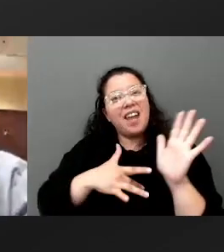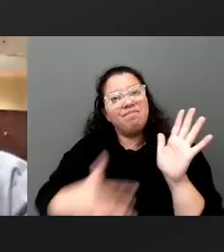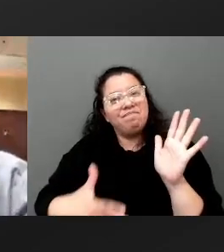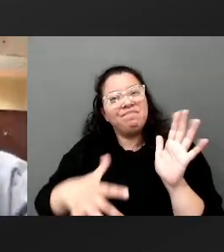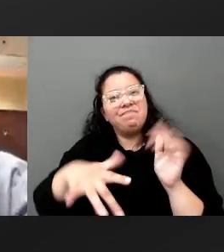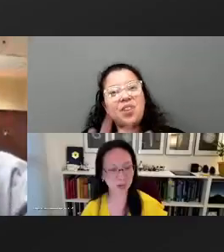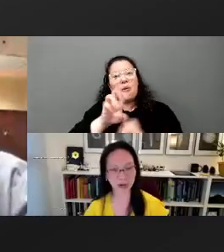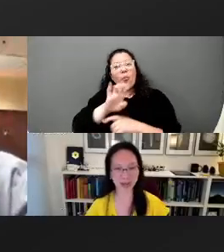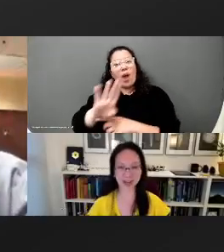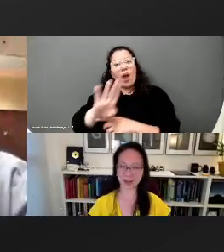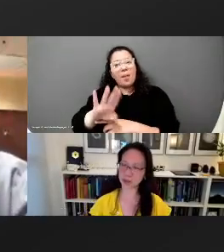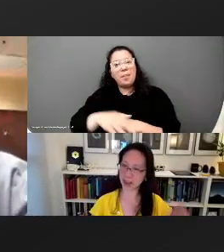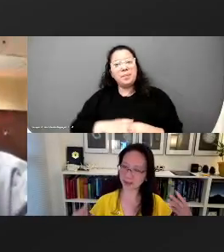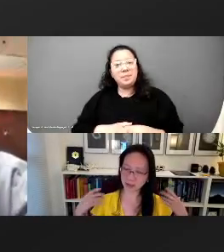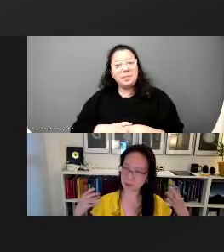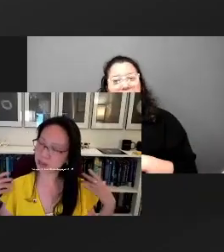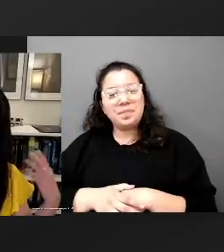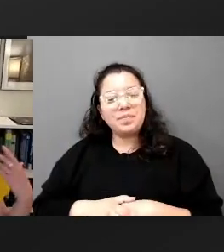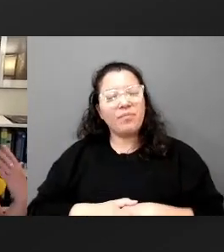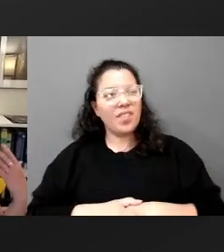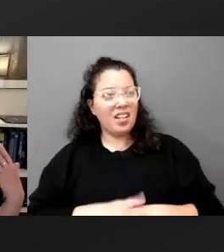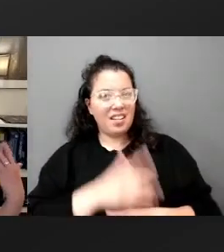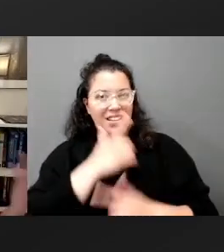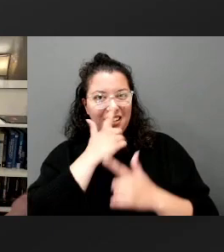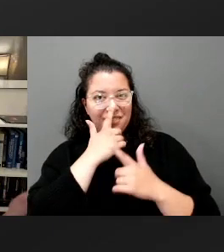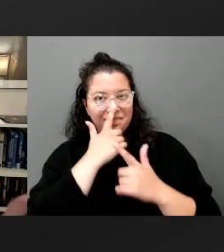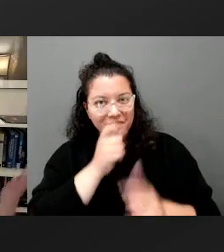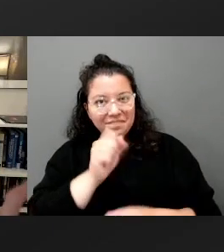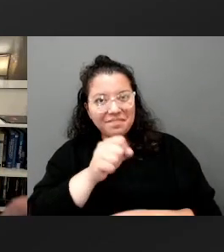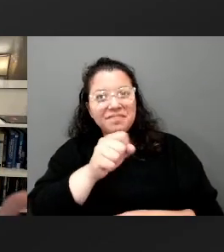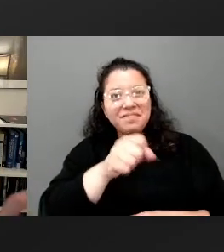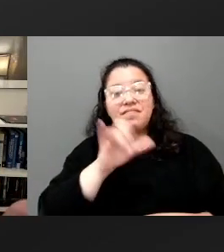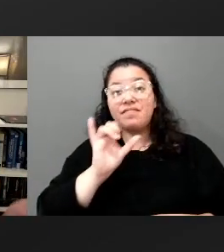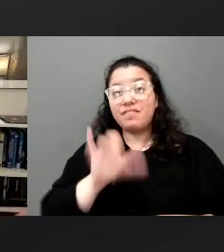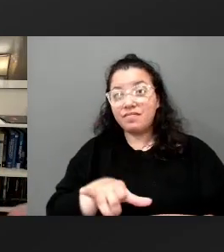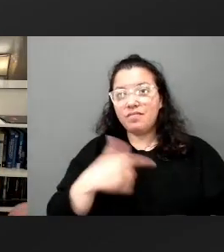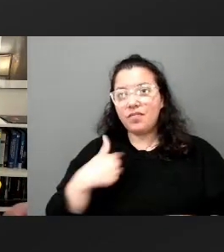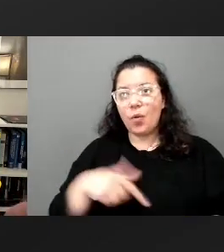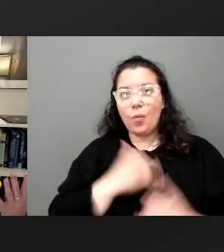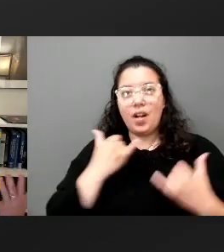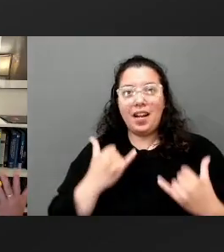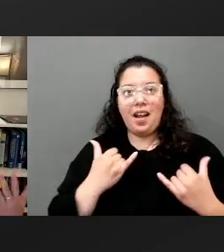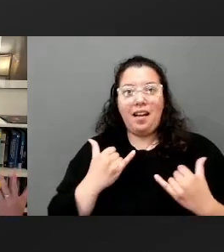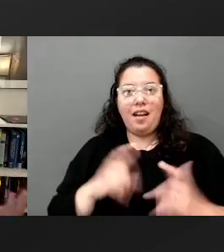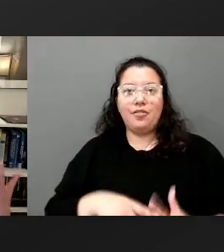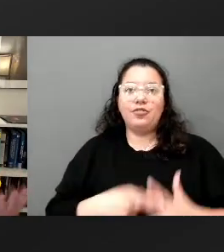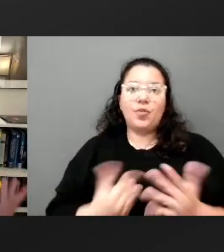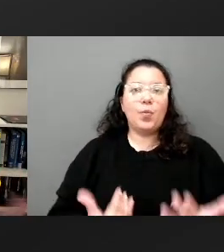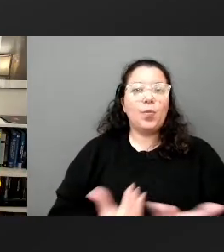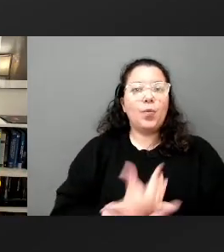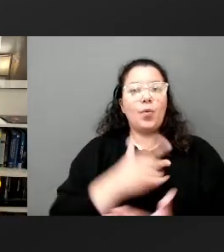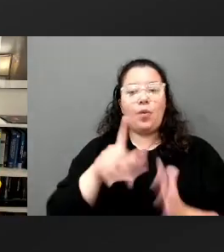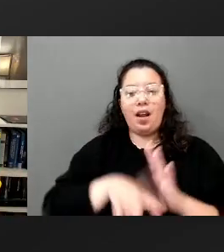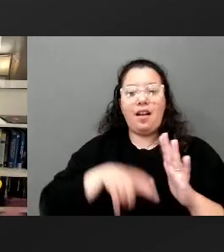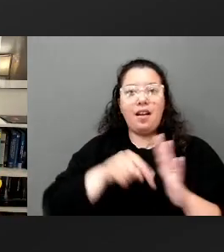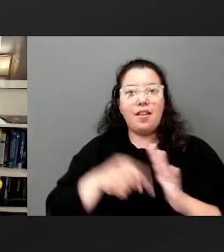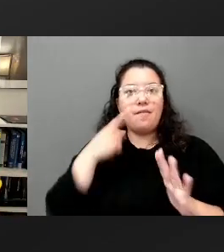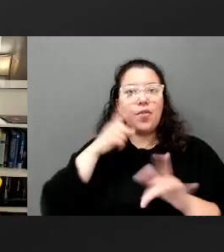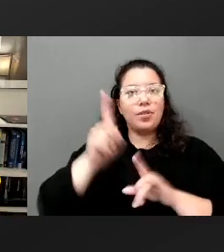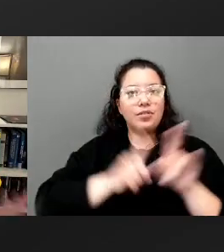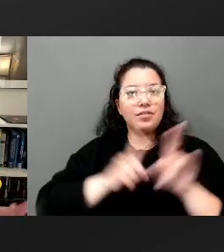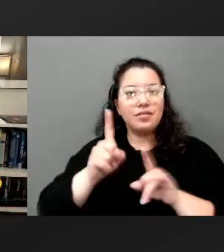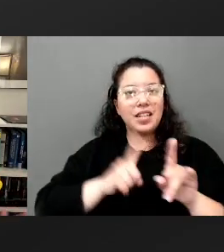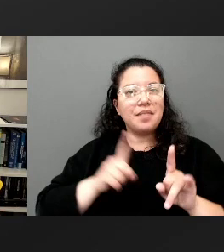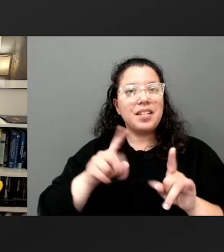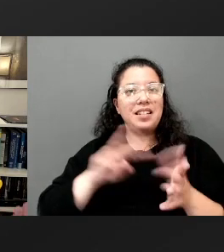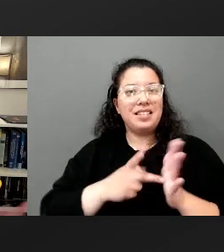Yeah, that's we're gonna have we just are starting this new era of astronomy and having these amazing Webb photos, and we